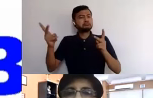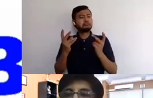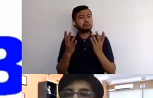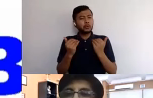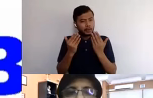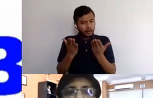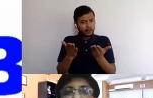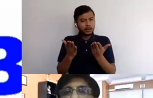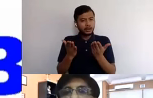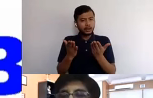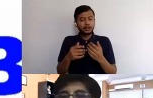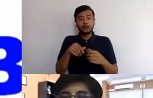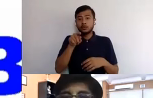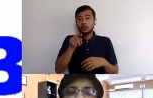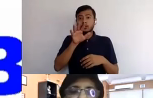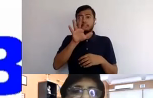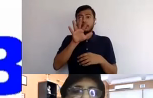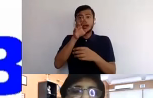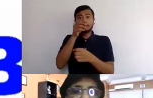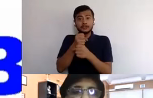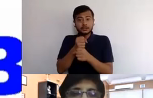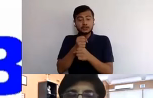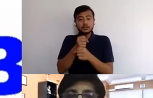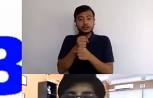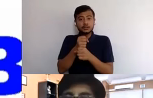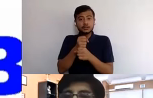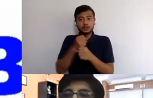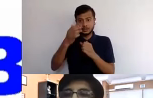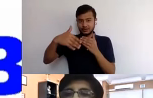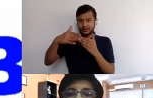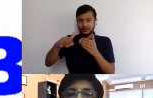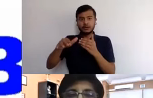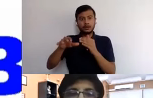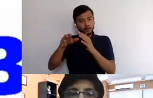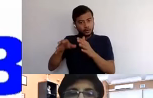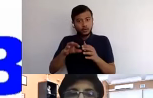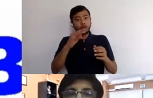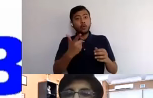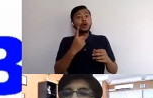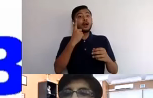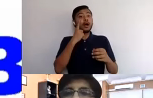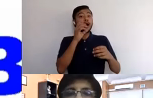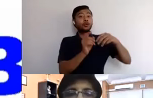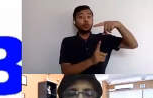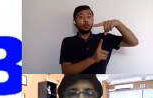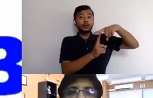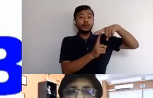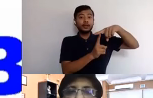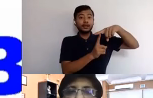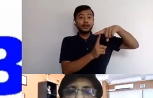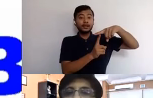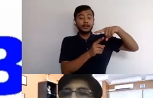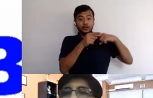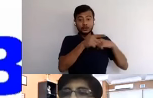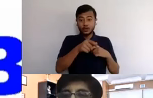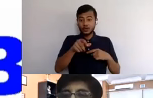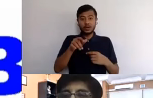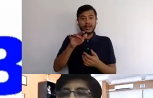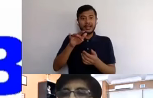case of 5G, or whether it is in terms of the IoT, the fixed use case, the stationary use case remains